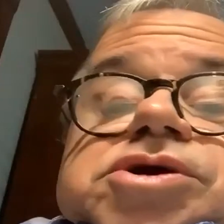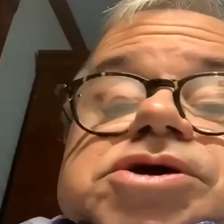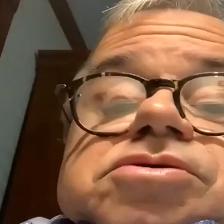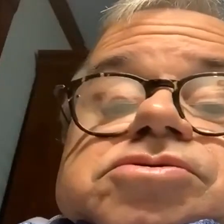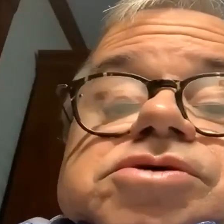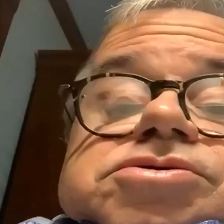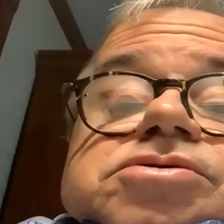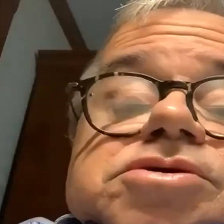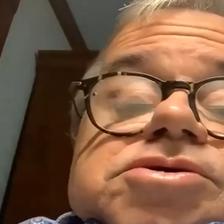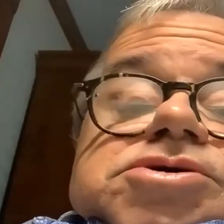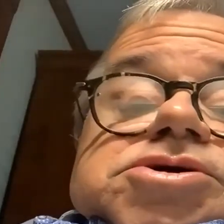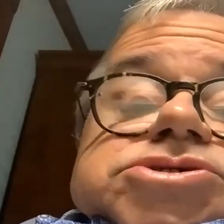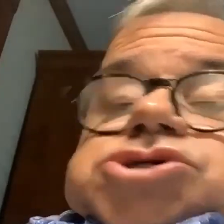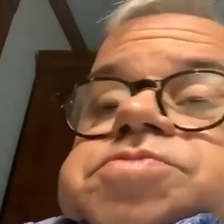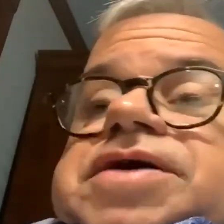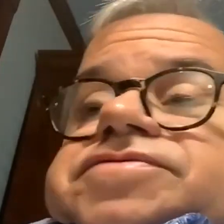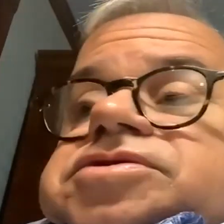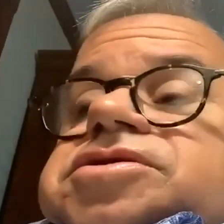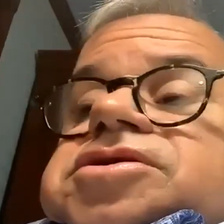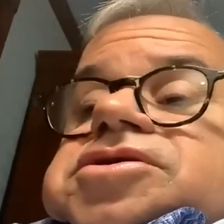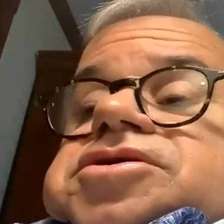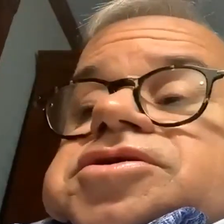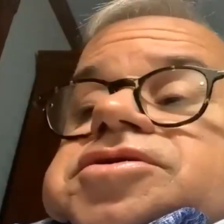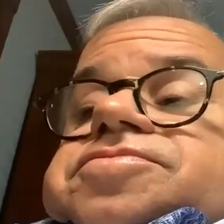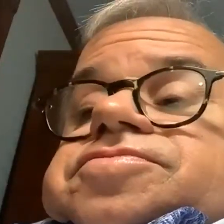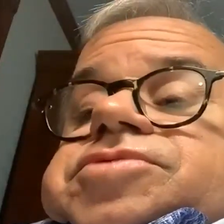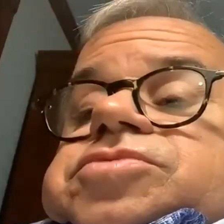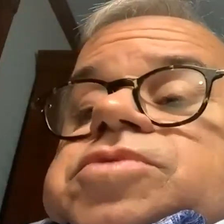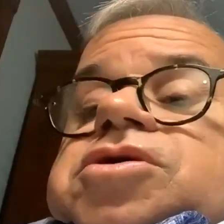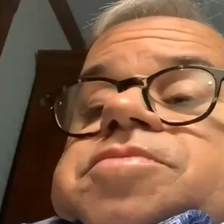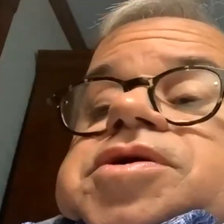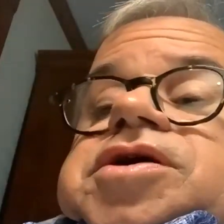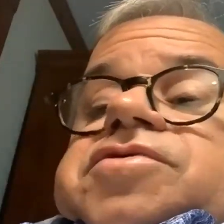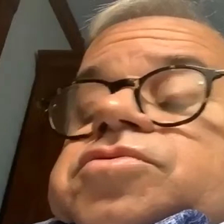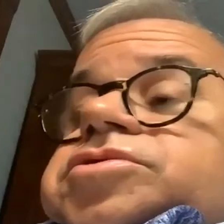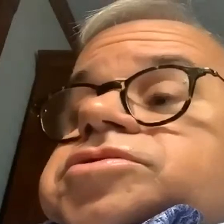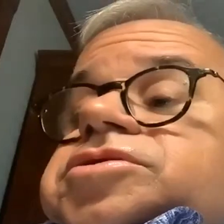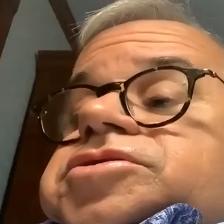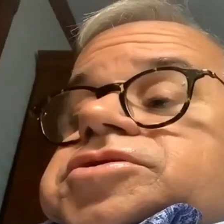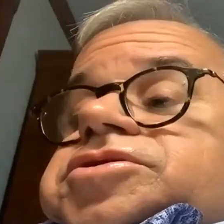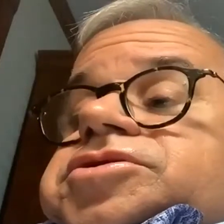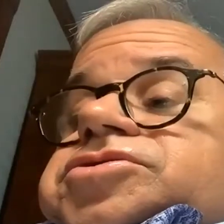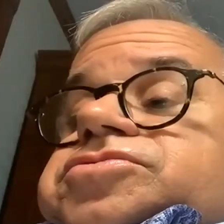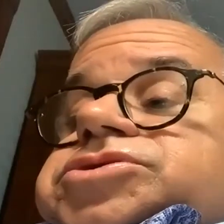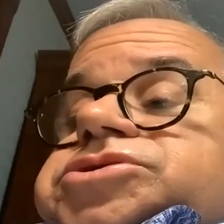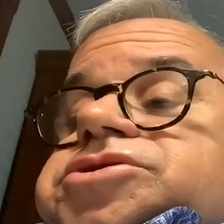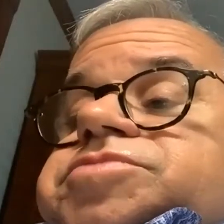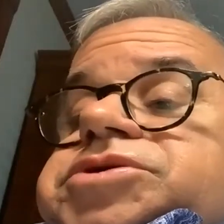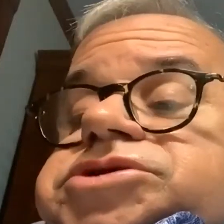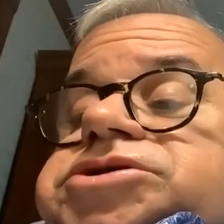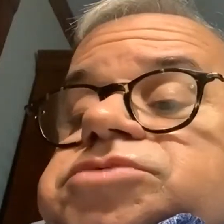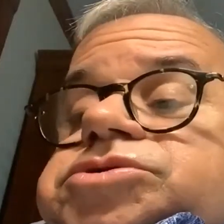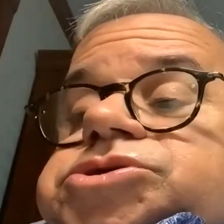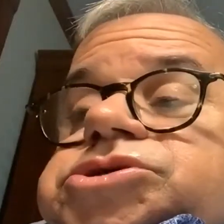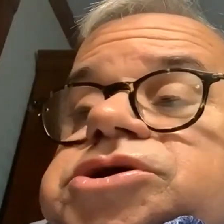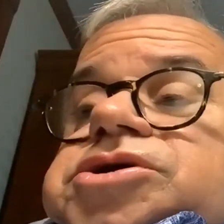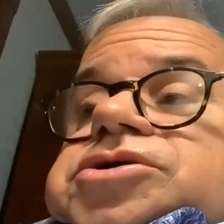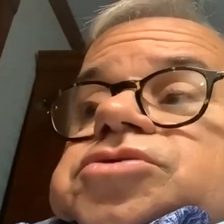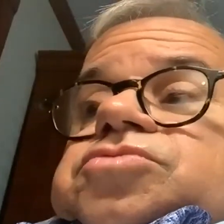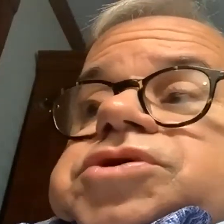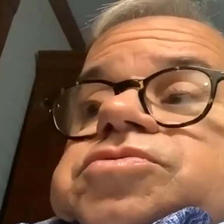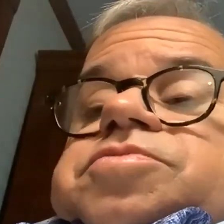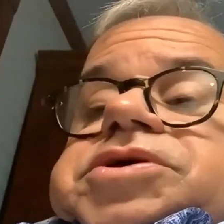the board, and our director, Sachin Pavan. We welcome everyone who is going to be attending with